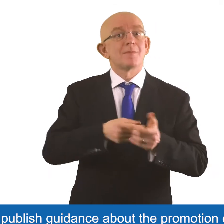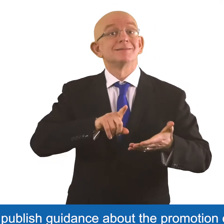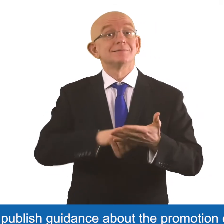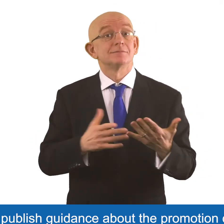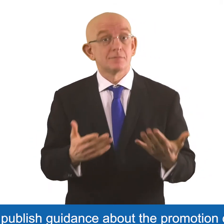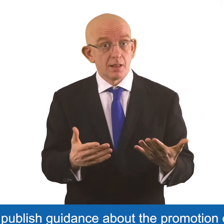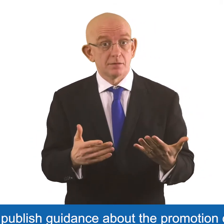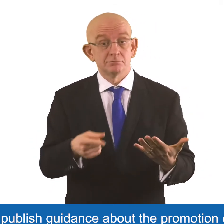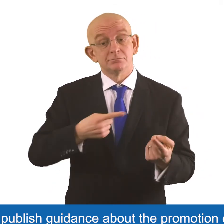Pensions